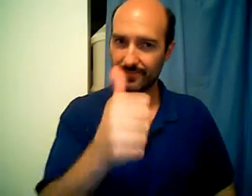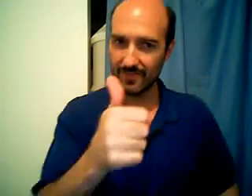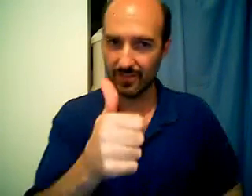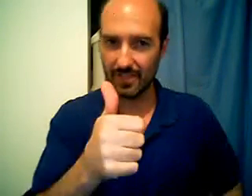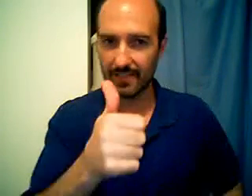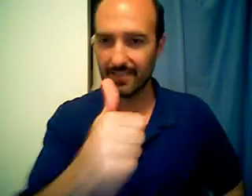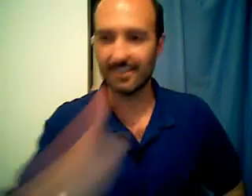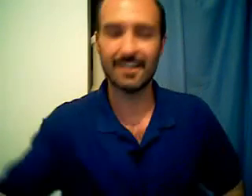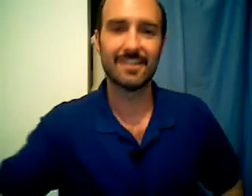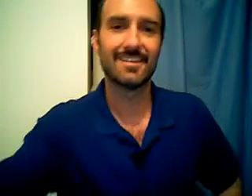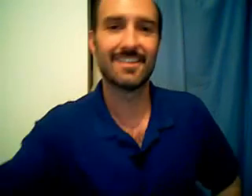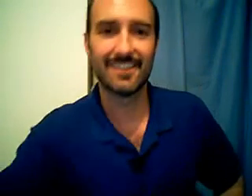Good luck.